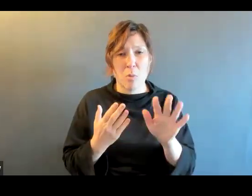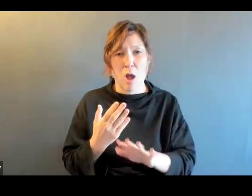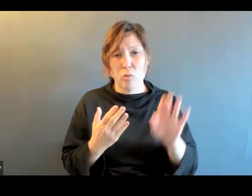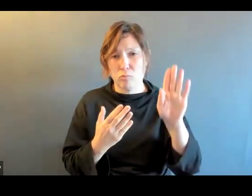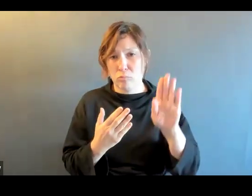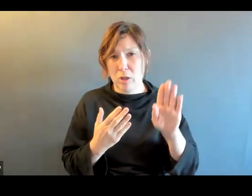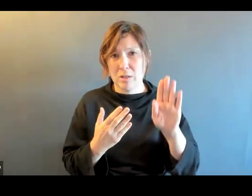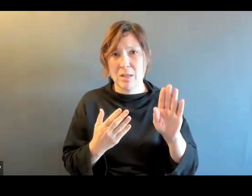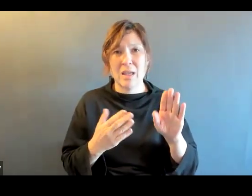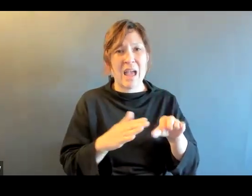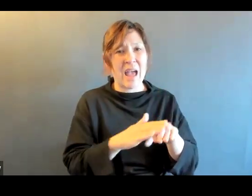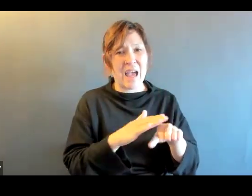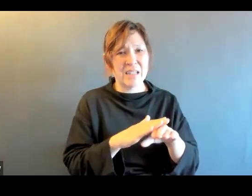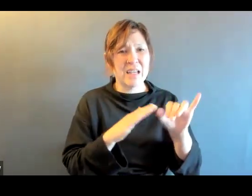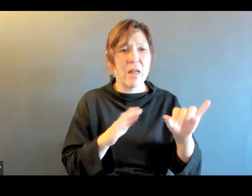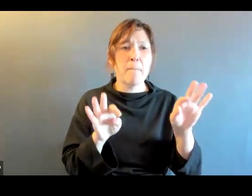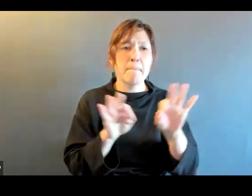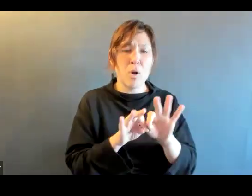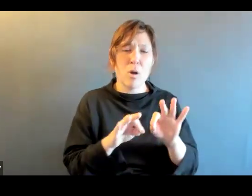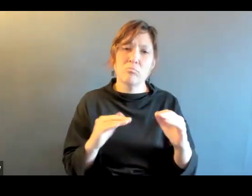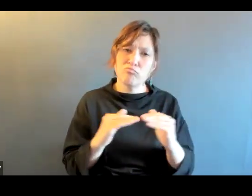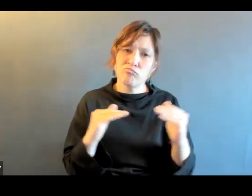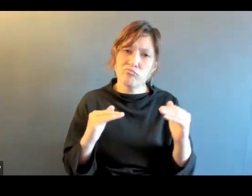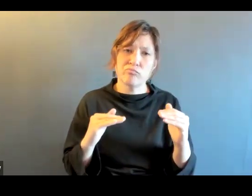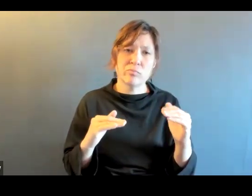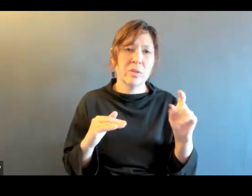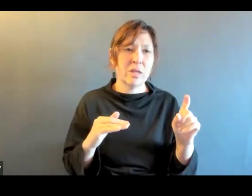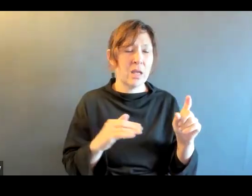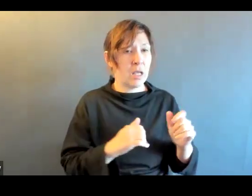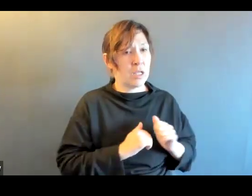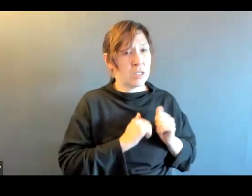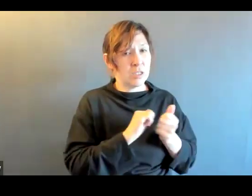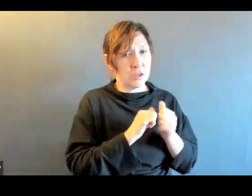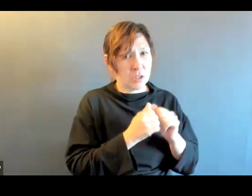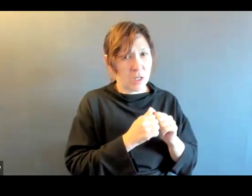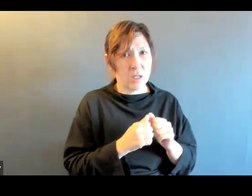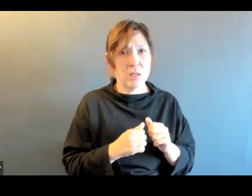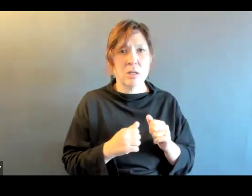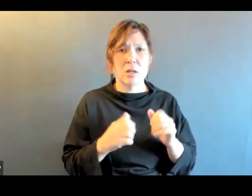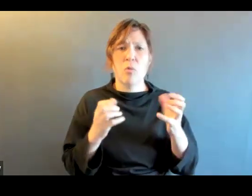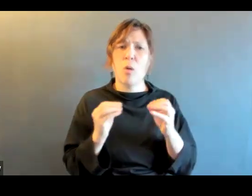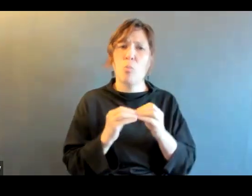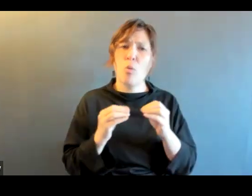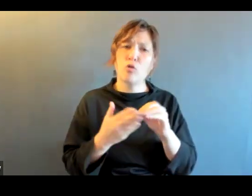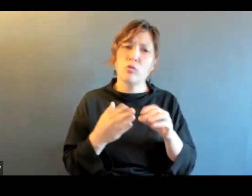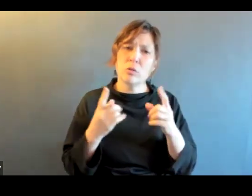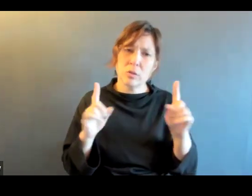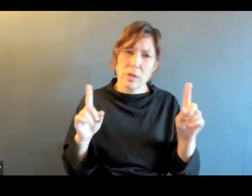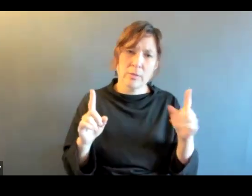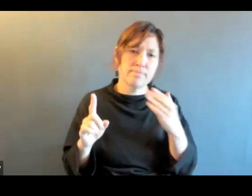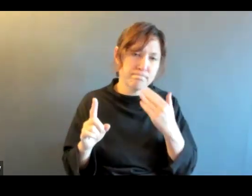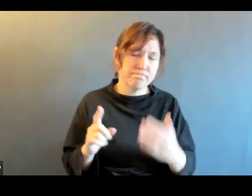is equitable, vital, and life-changing. Let's create more success stories together. Thank you very much.